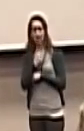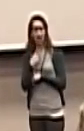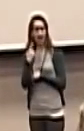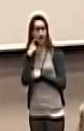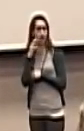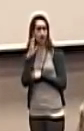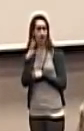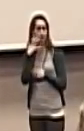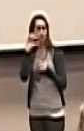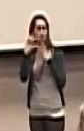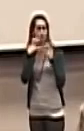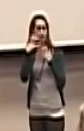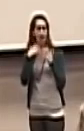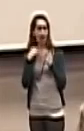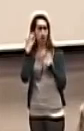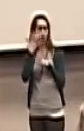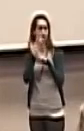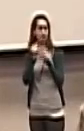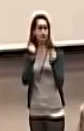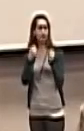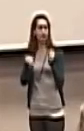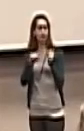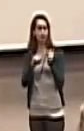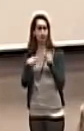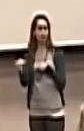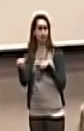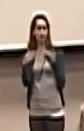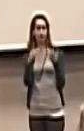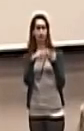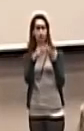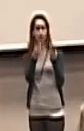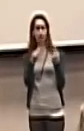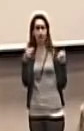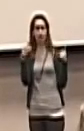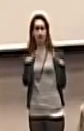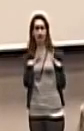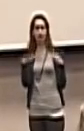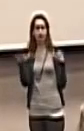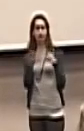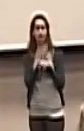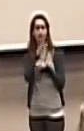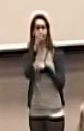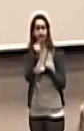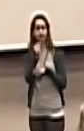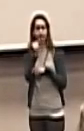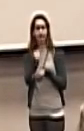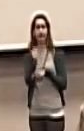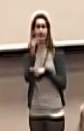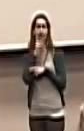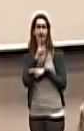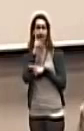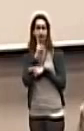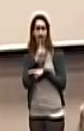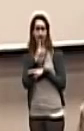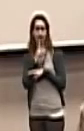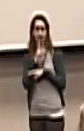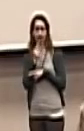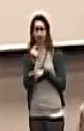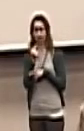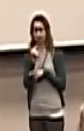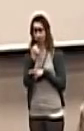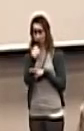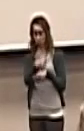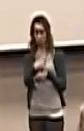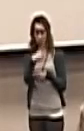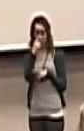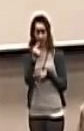cry, and he would deliver them to a land flowing with milk and honey. He also said to